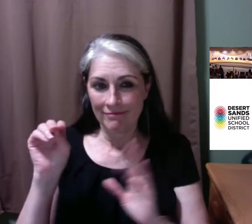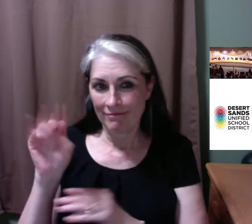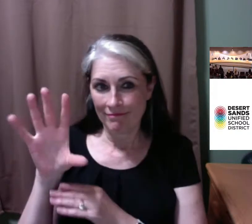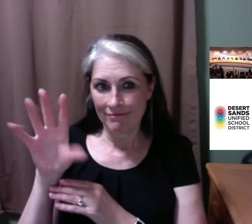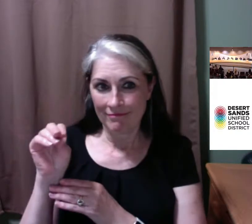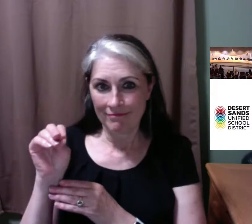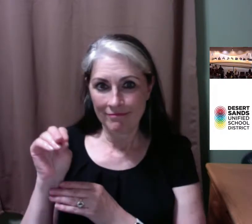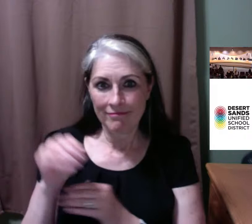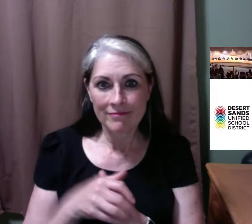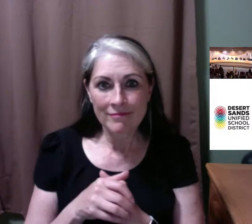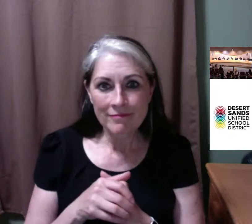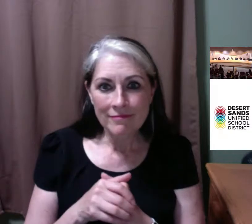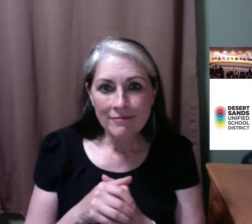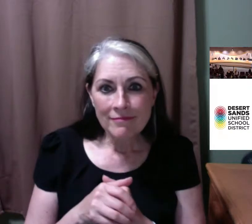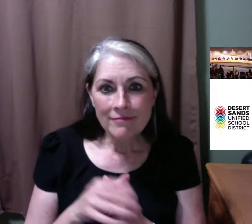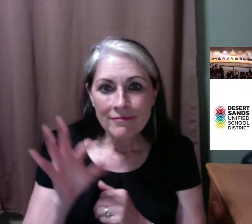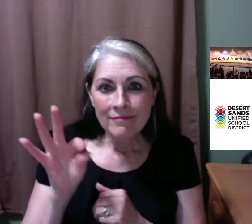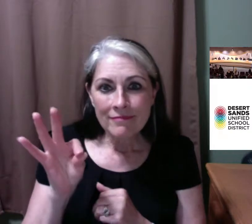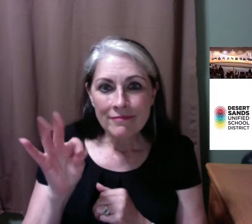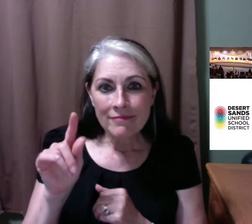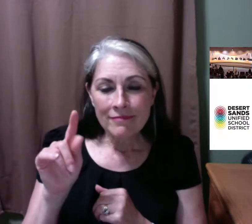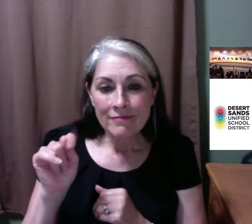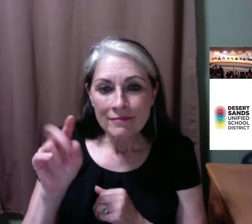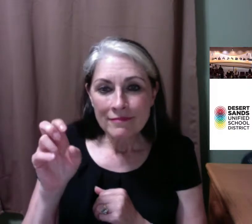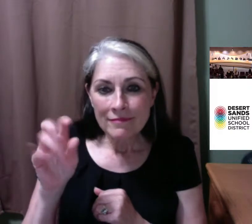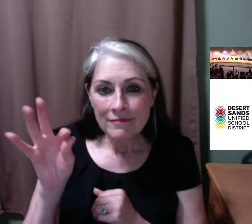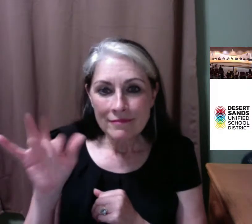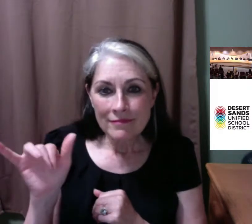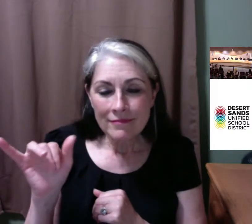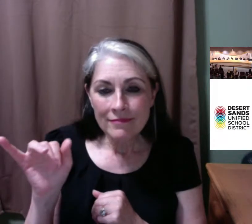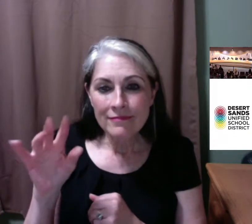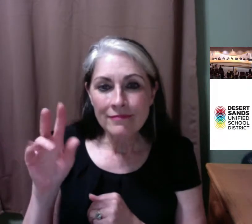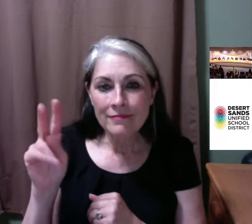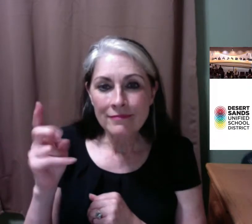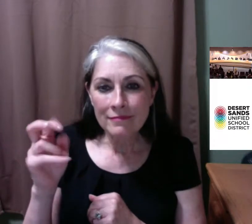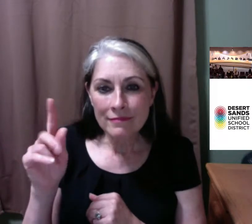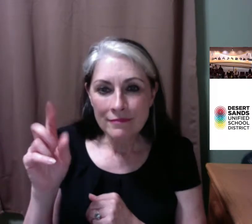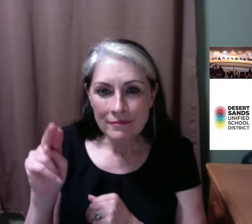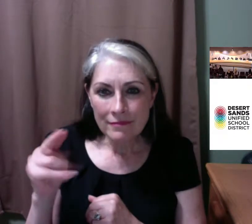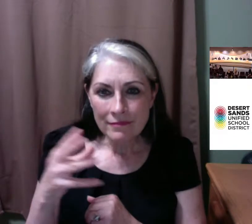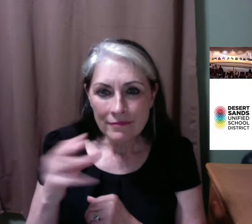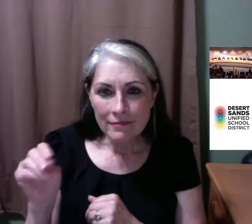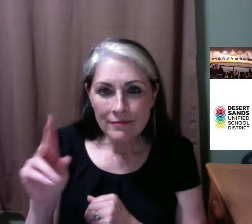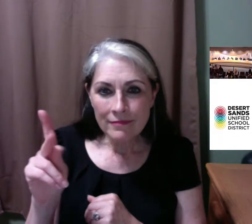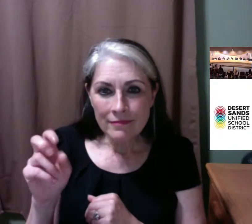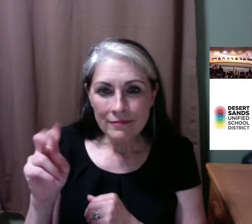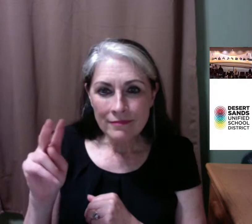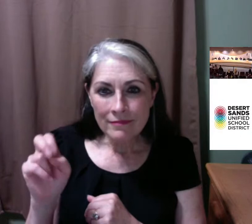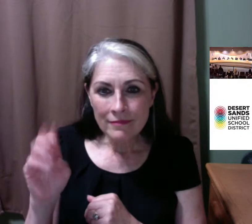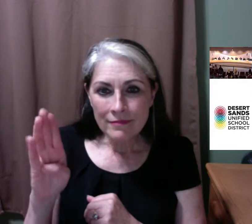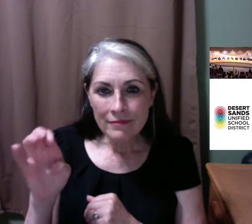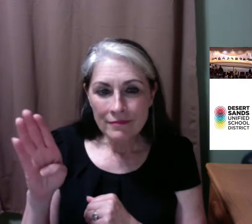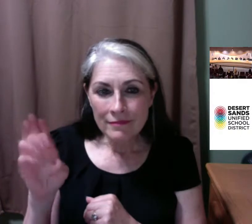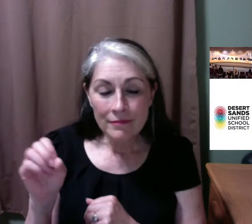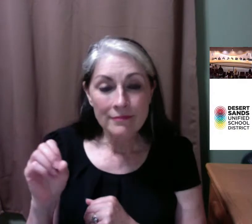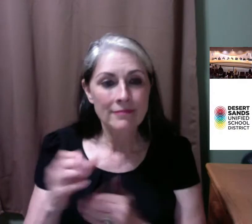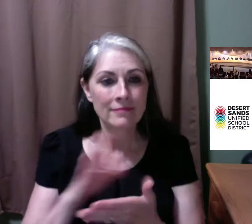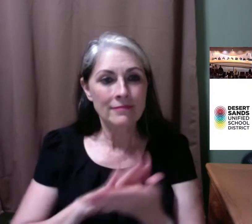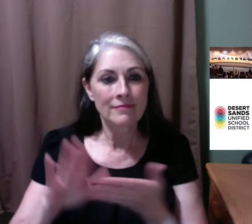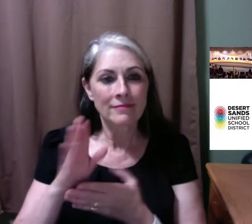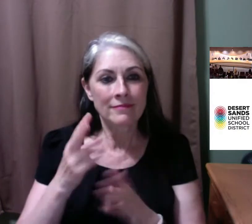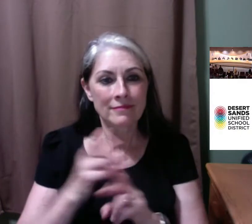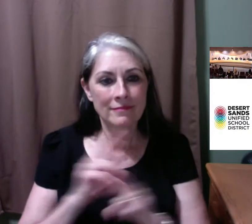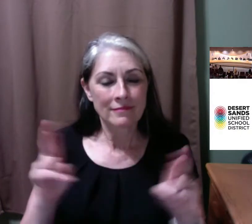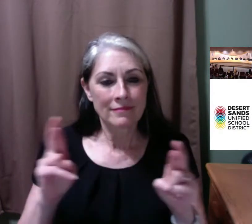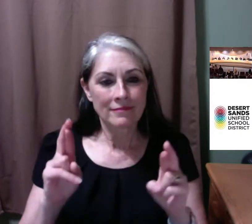Chief Innovation and Information Officer, and Kevin Bebo, Director of College and Career Readiness, for spearheading the introduction